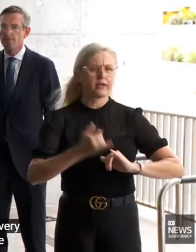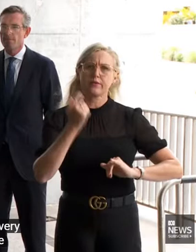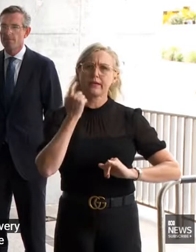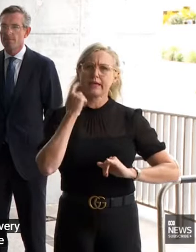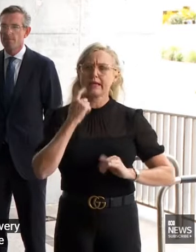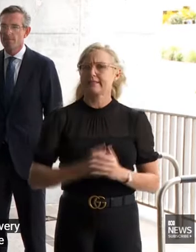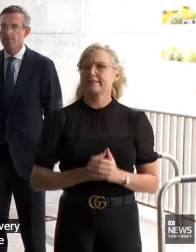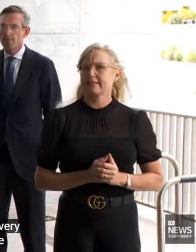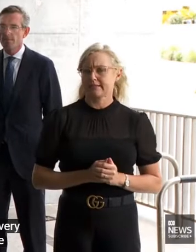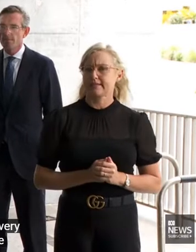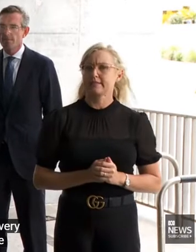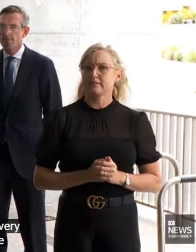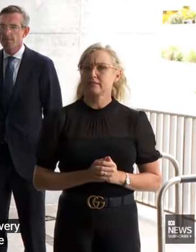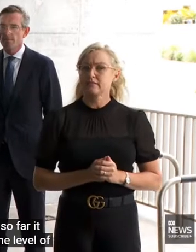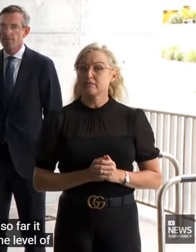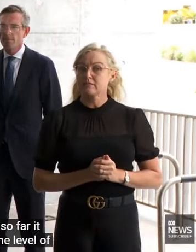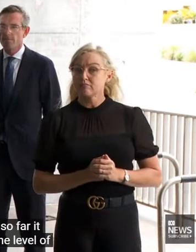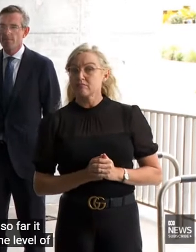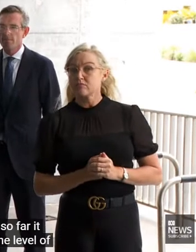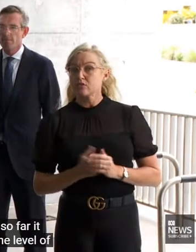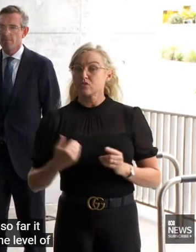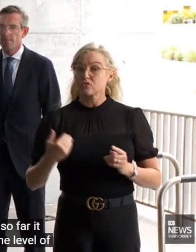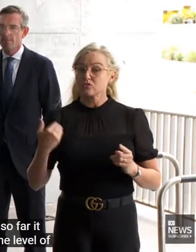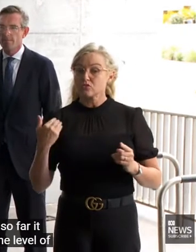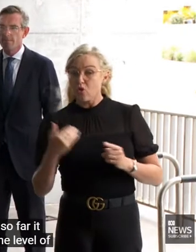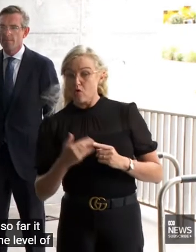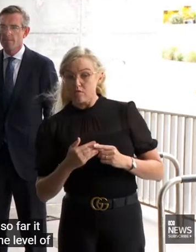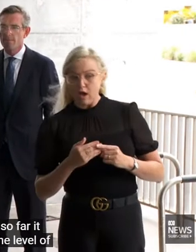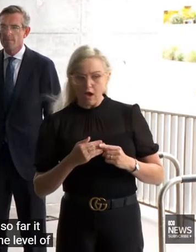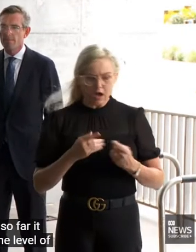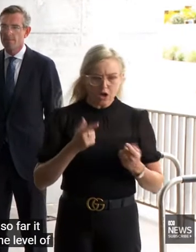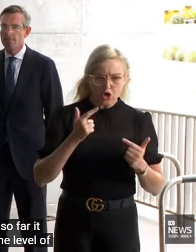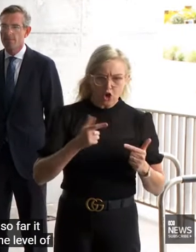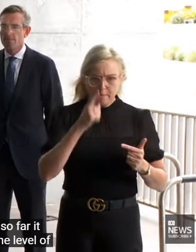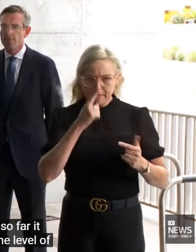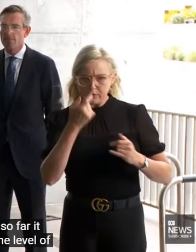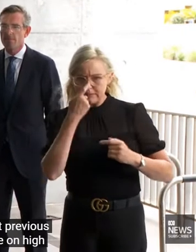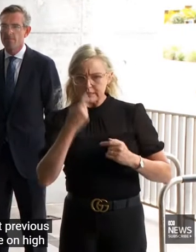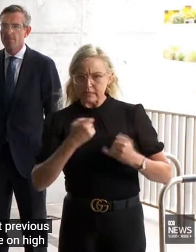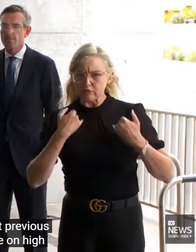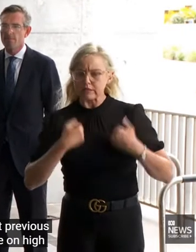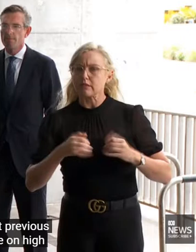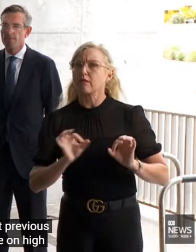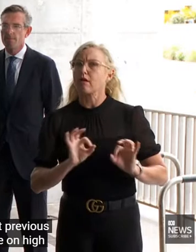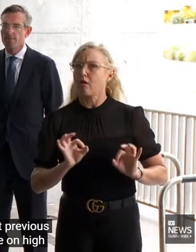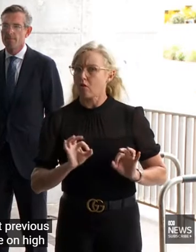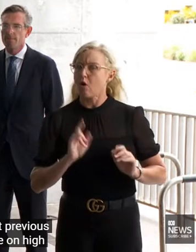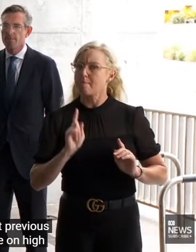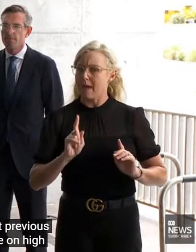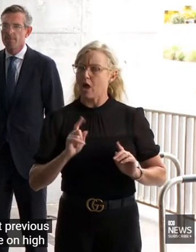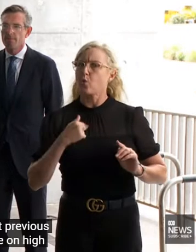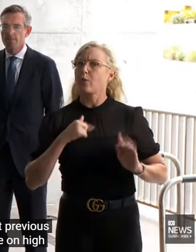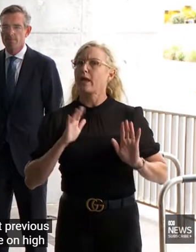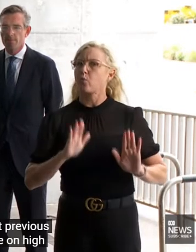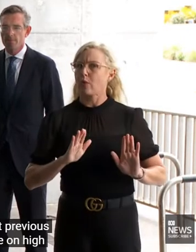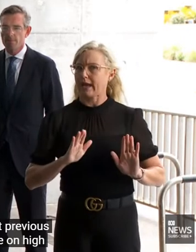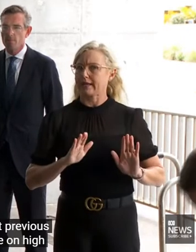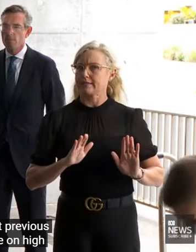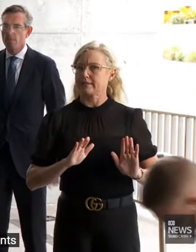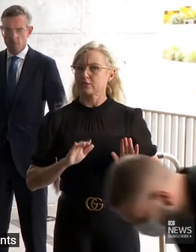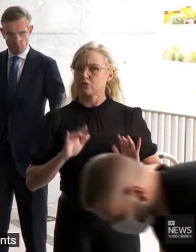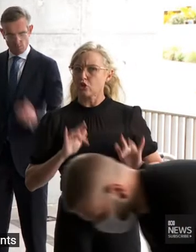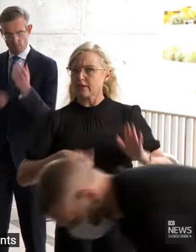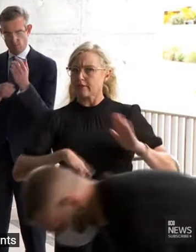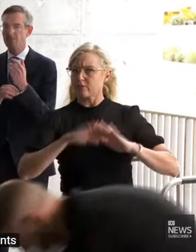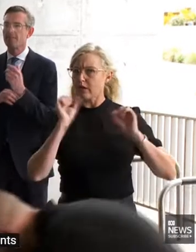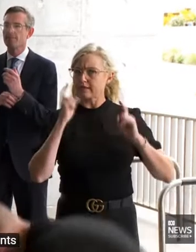been causing the level of anxiety medically that previous variants did, but we're on high alert. Government's on high alert. I